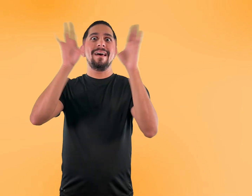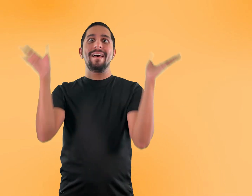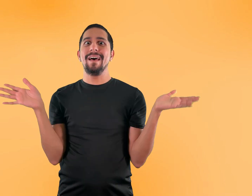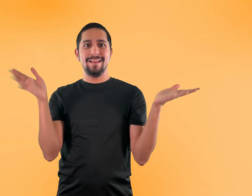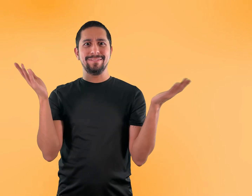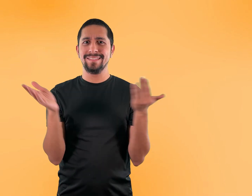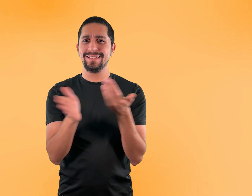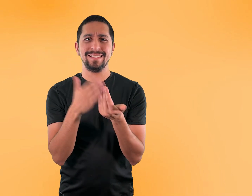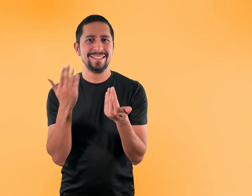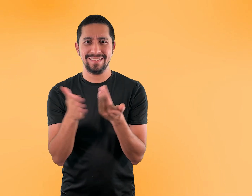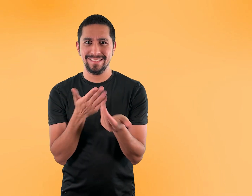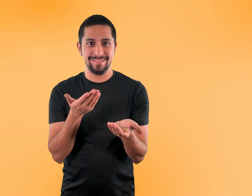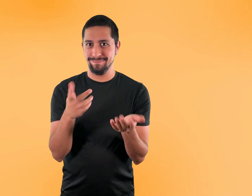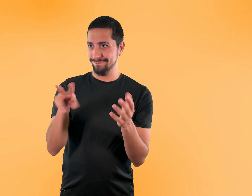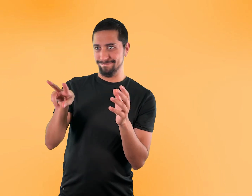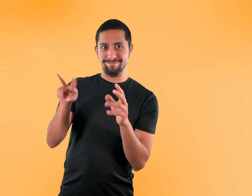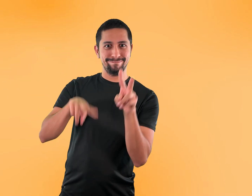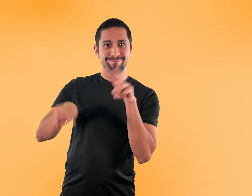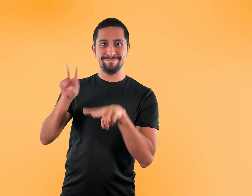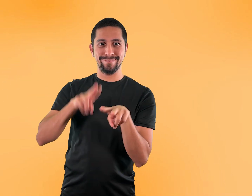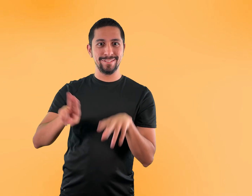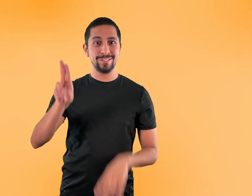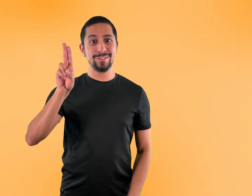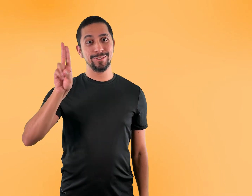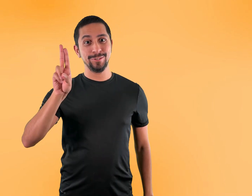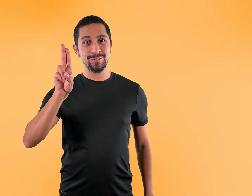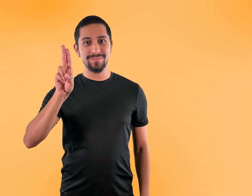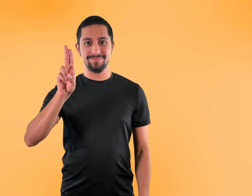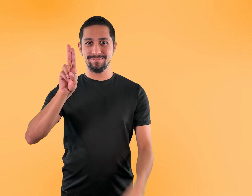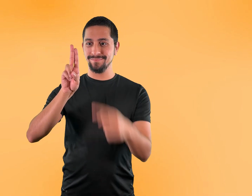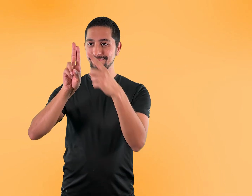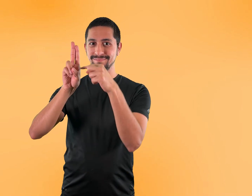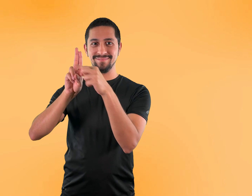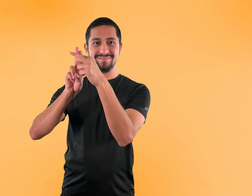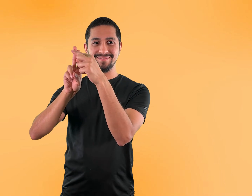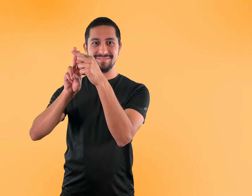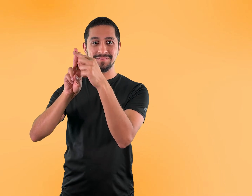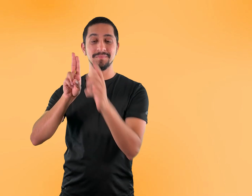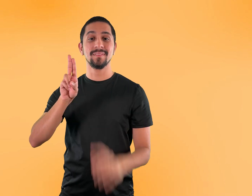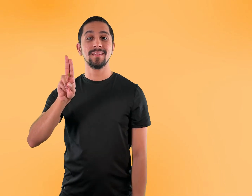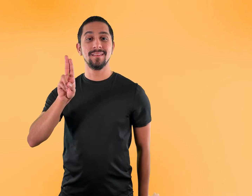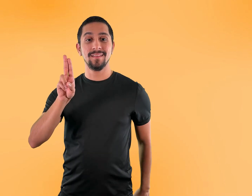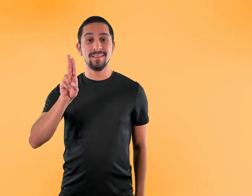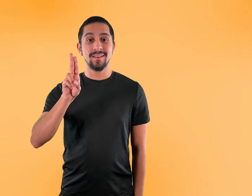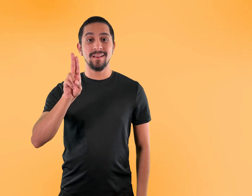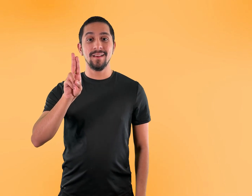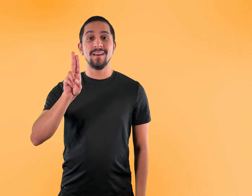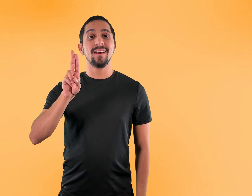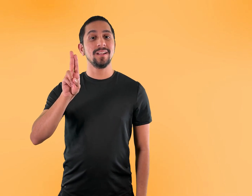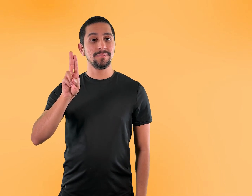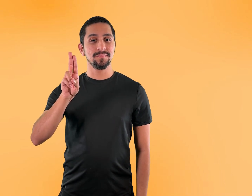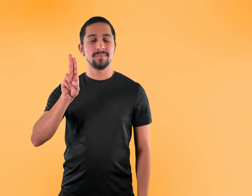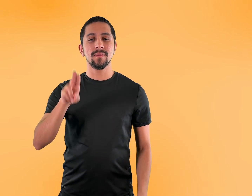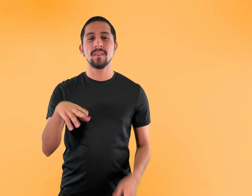This one is pretty obvious too. Using the U hand shape you just made,